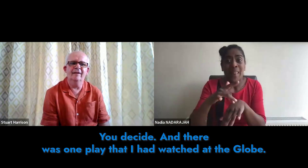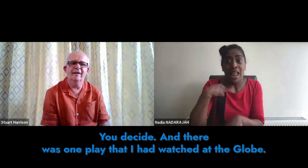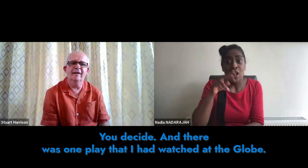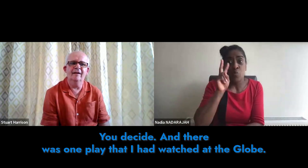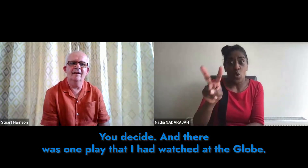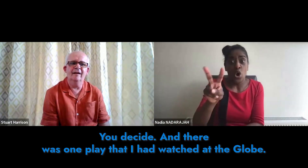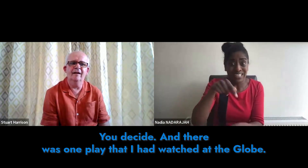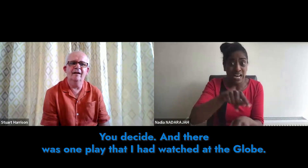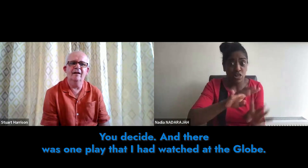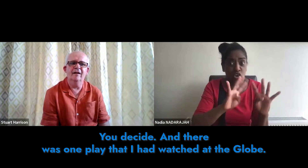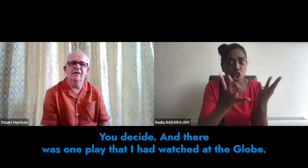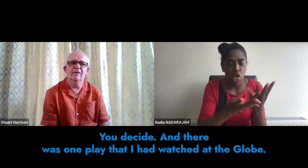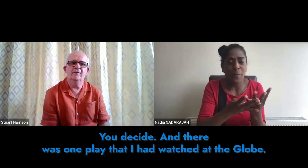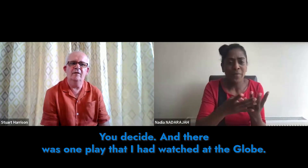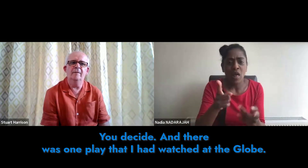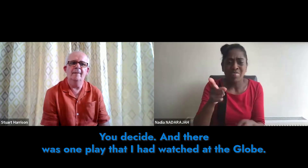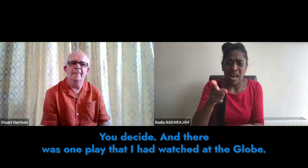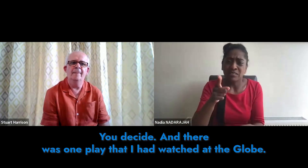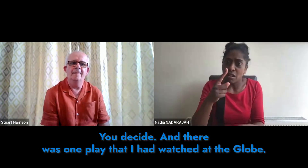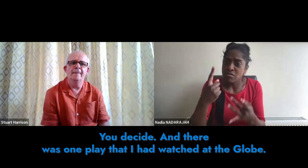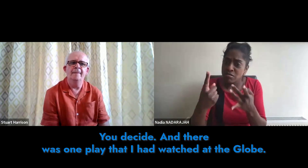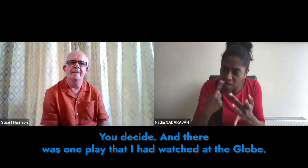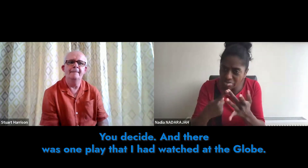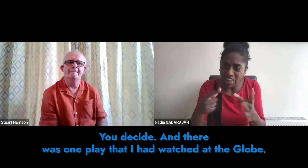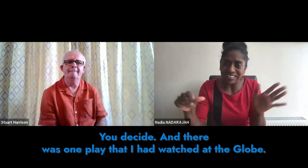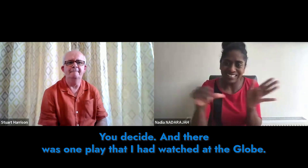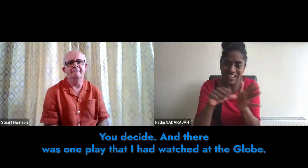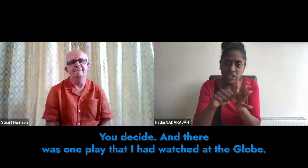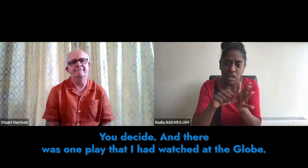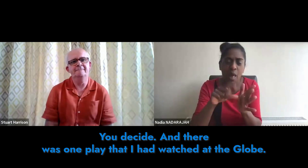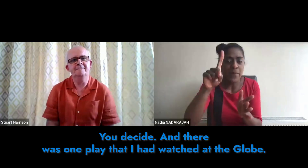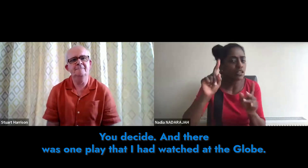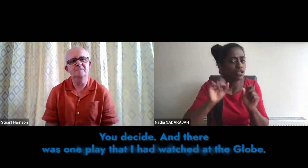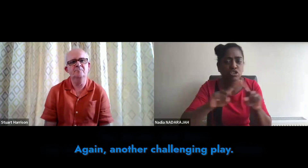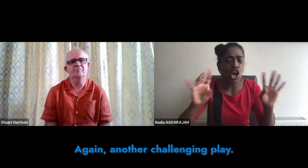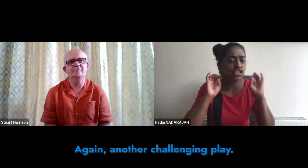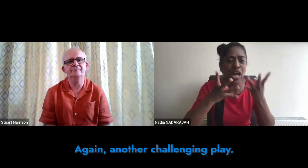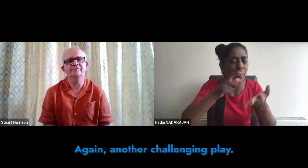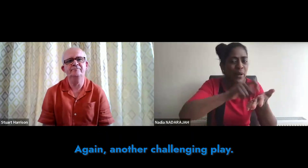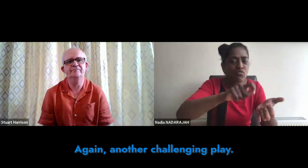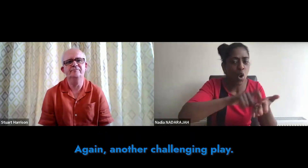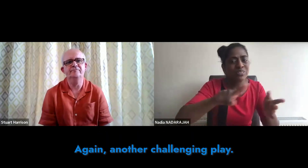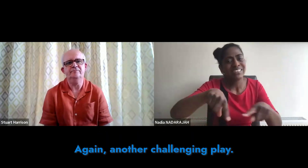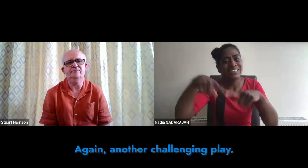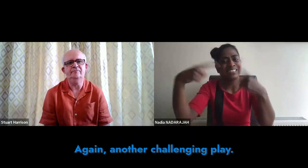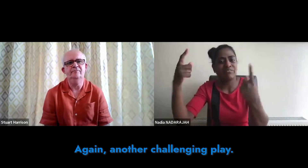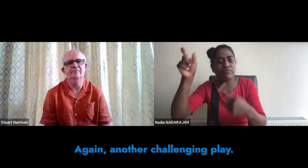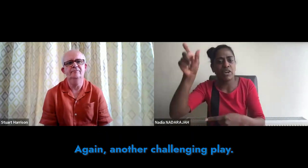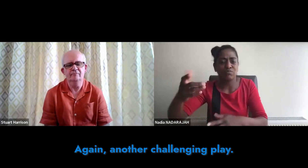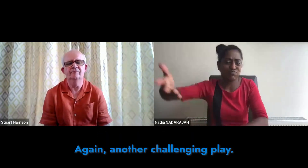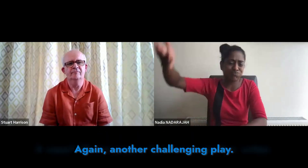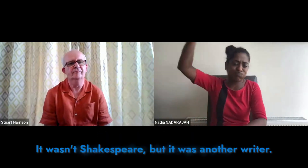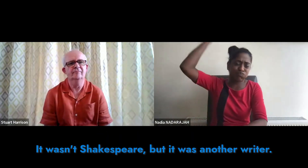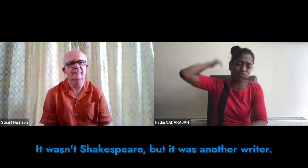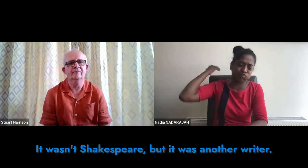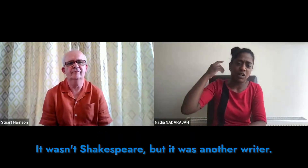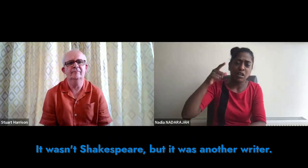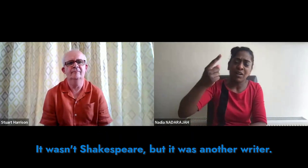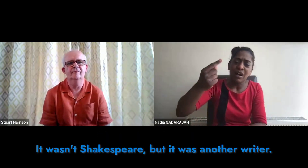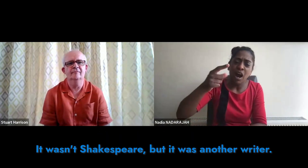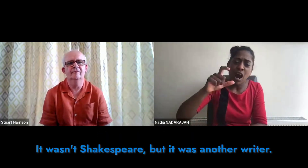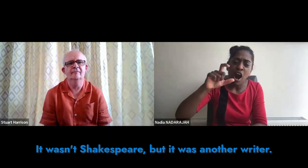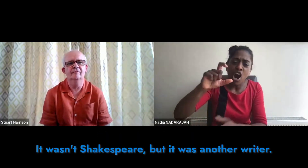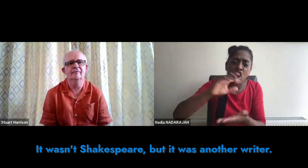decision, you decide. And there was one play that I had watched at the Globe. Again, other challenge, it